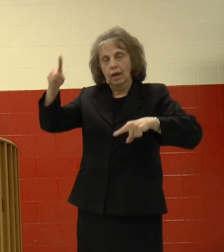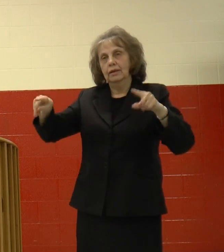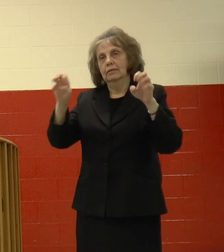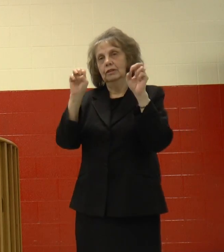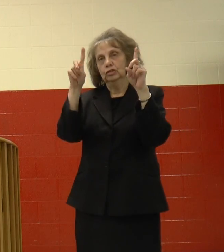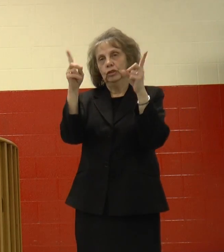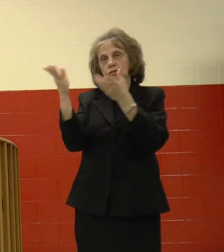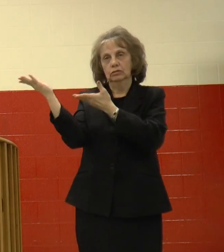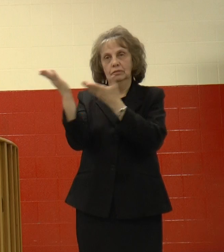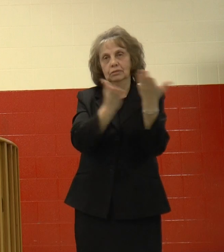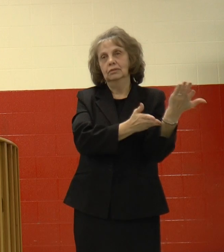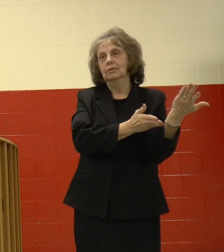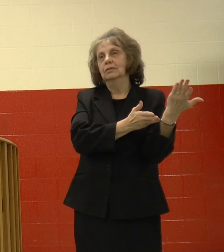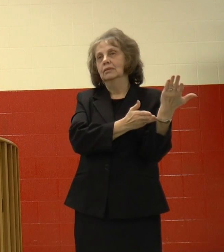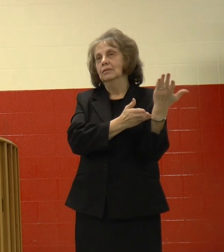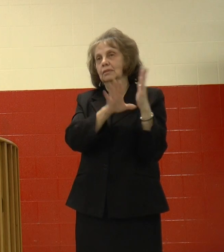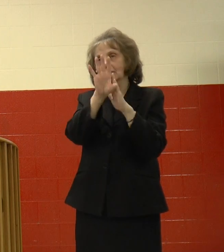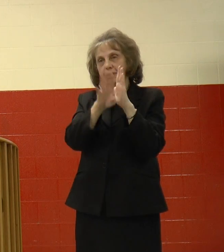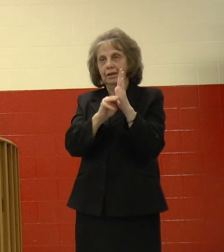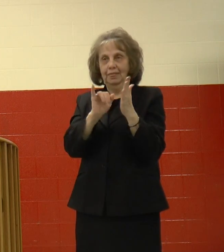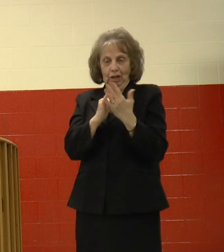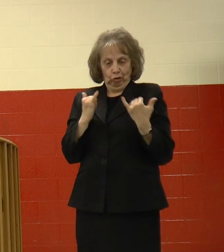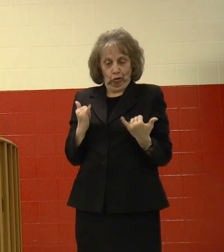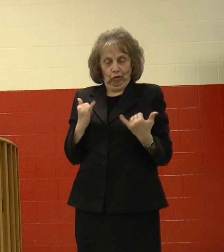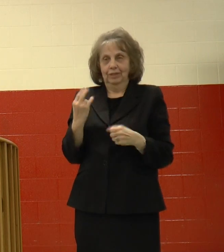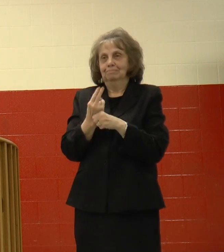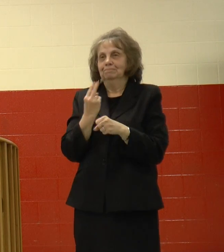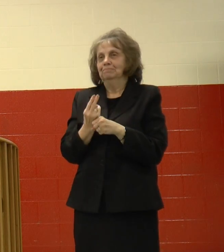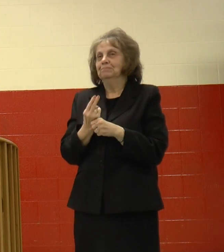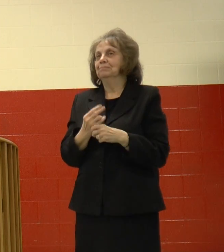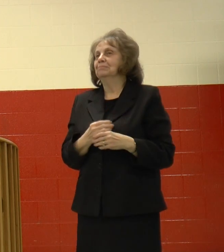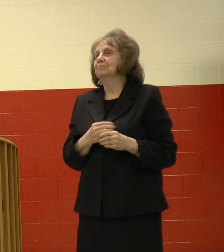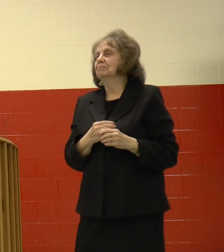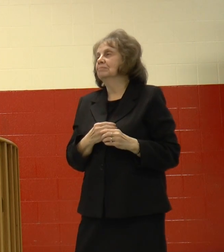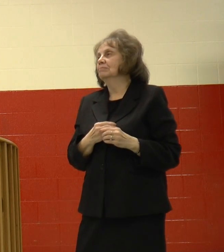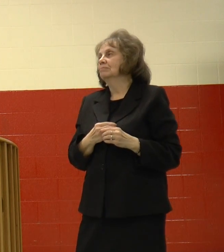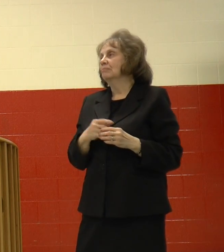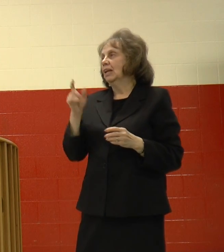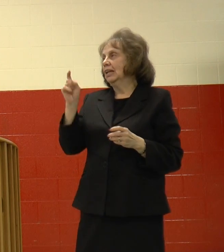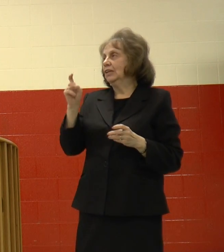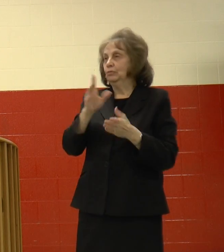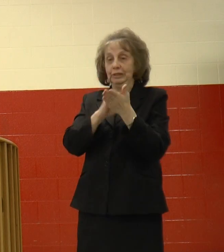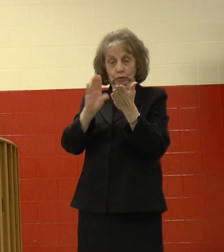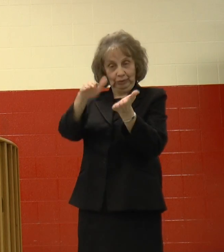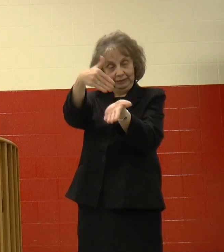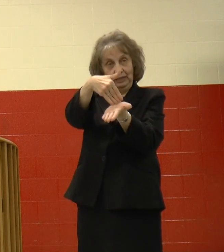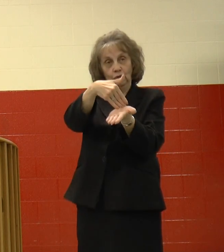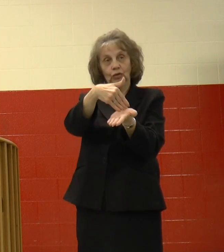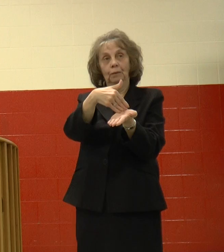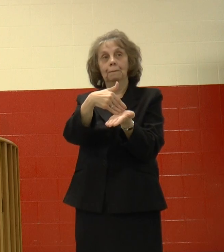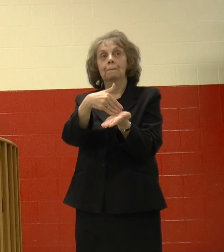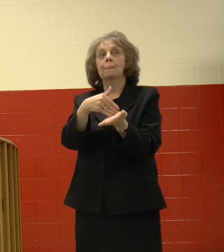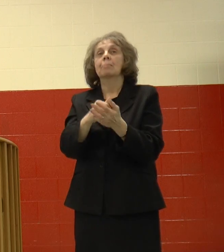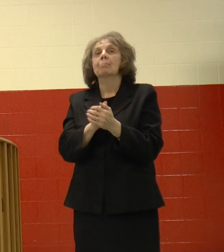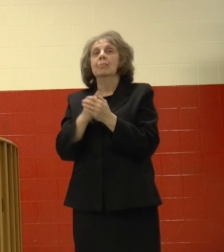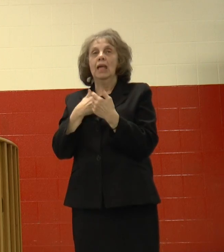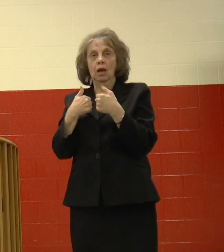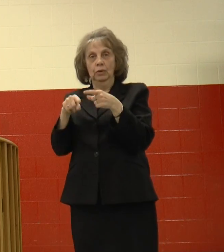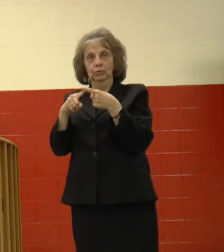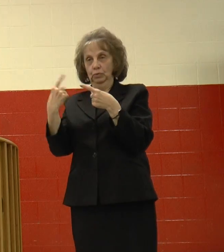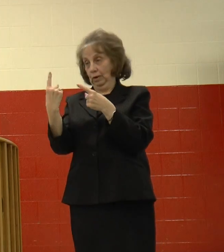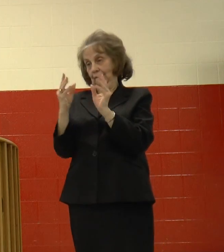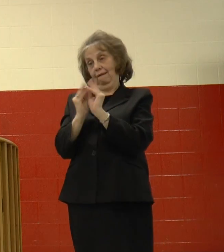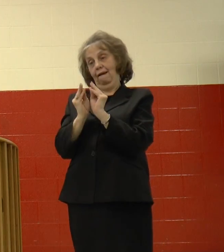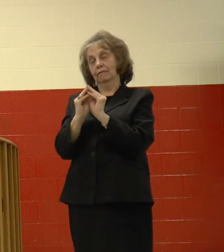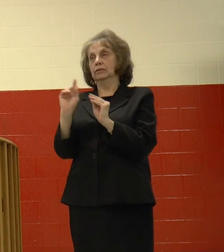educational deliveries that are currently in use. They need to be student-centered. I went to one conference